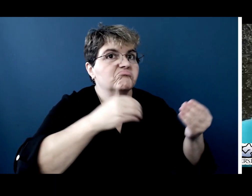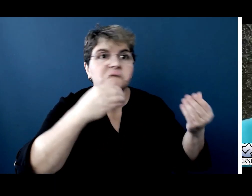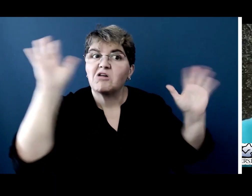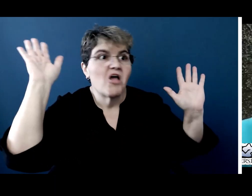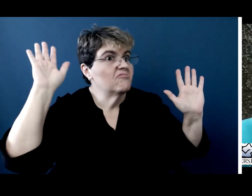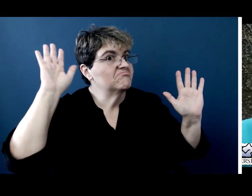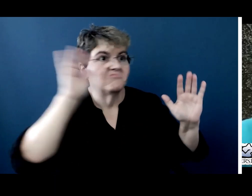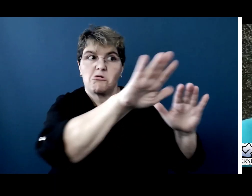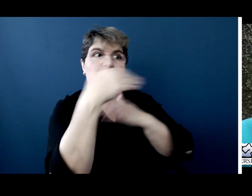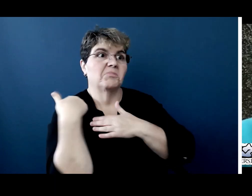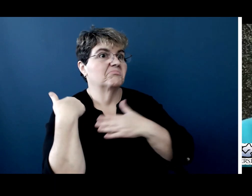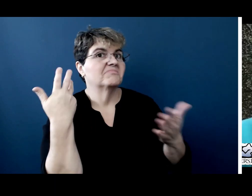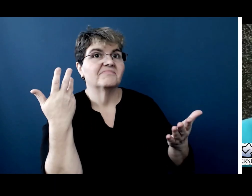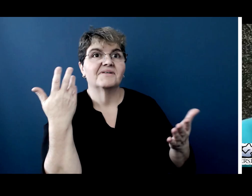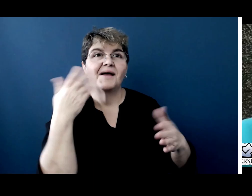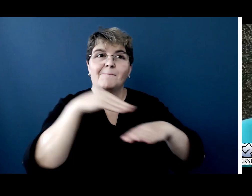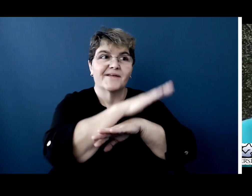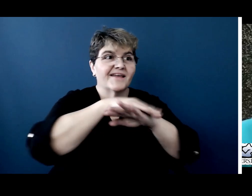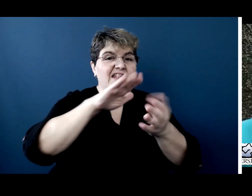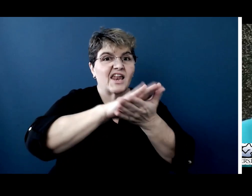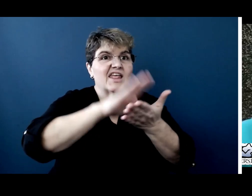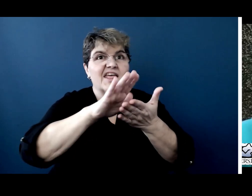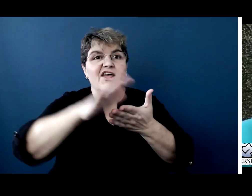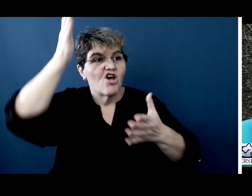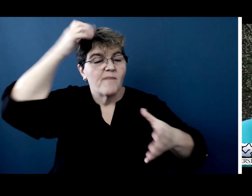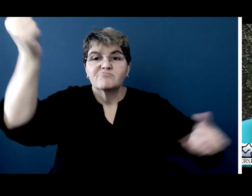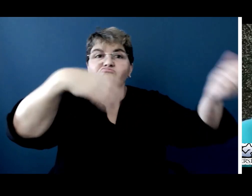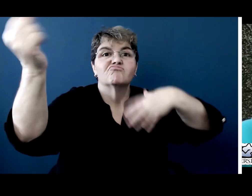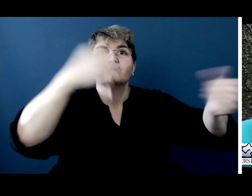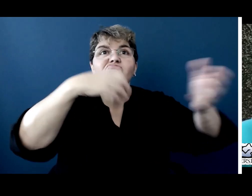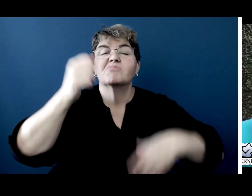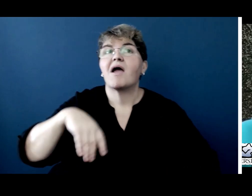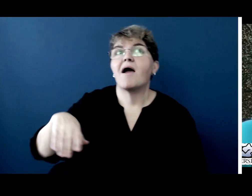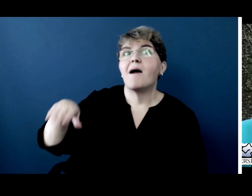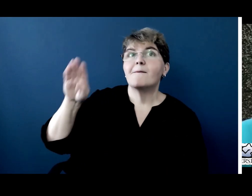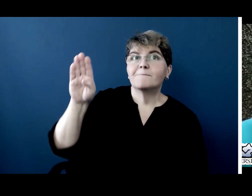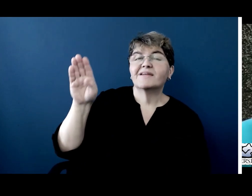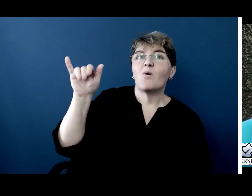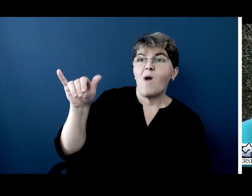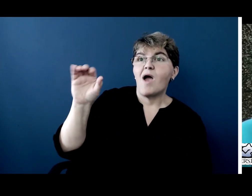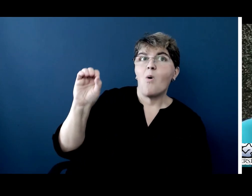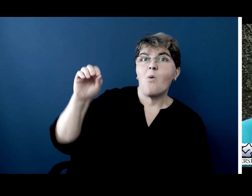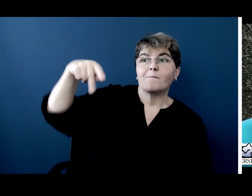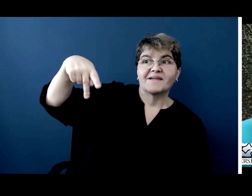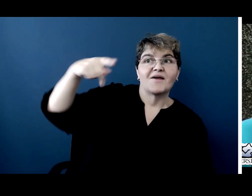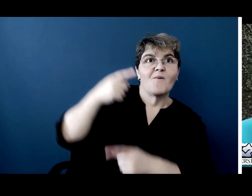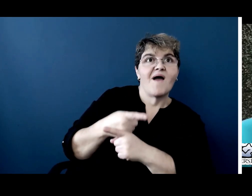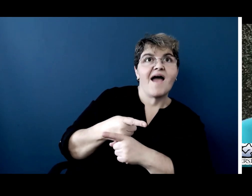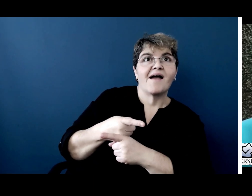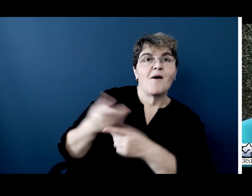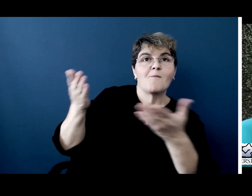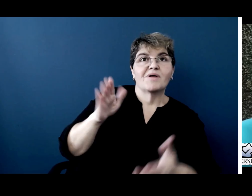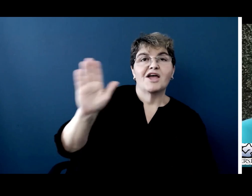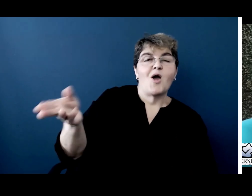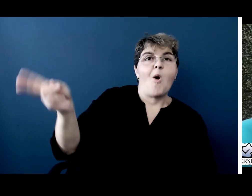gonna be, it's for a good cause. yeah, And That's it. That's it. Well, Vinny,